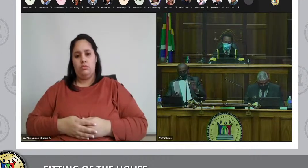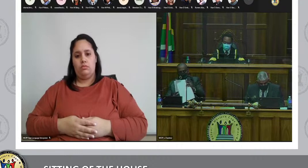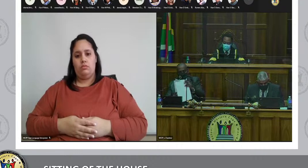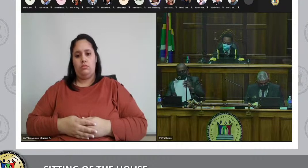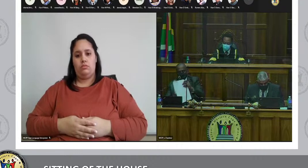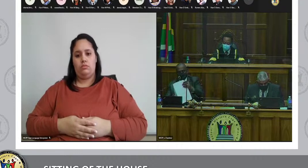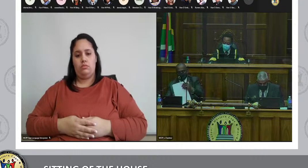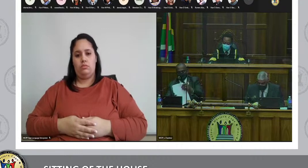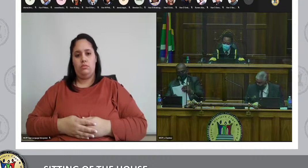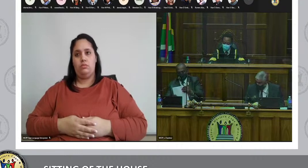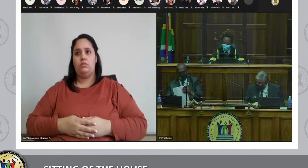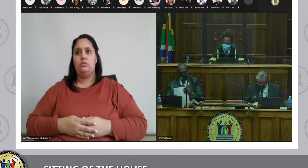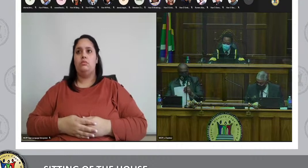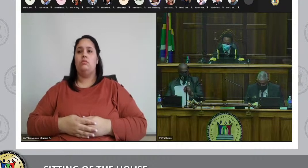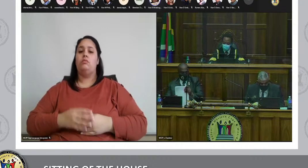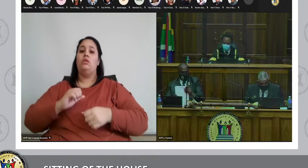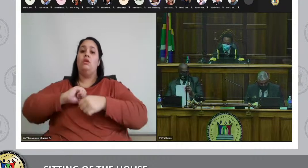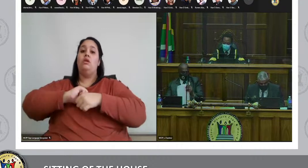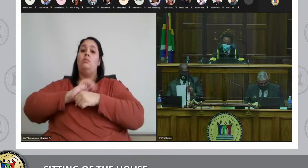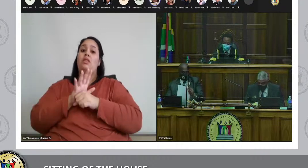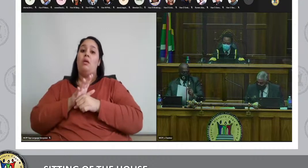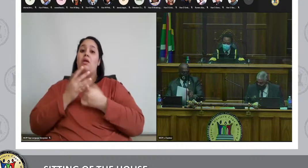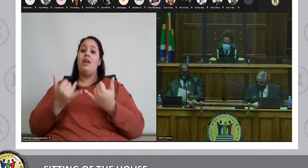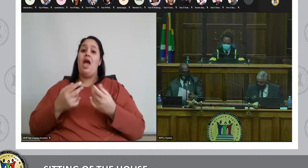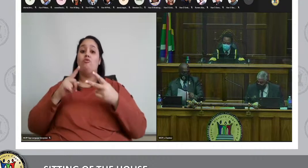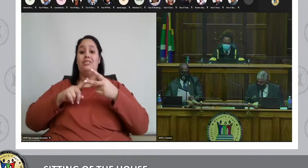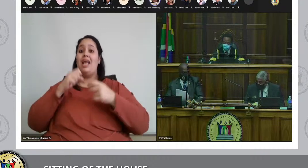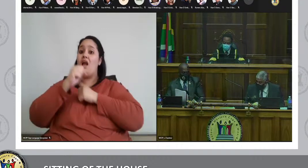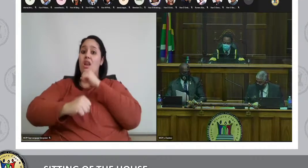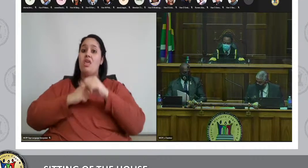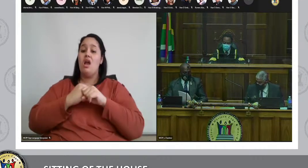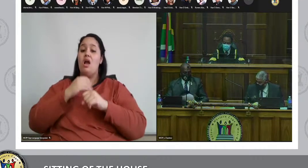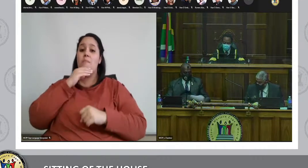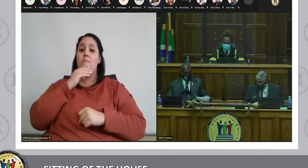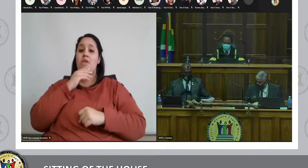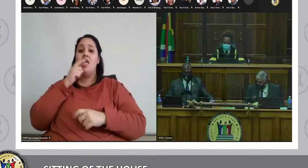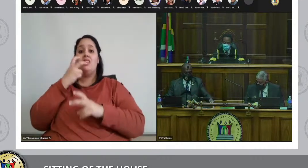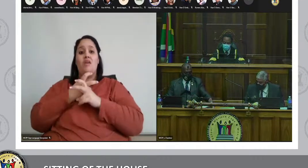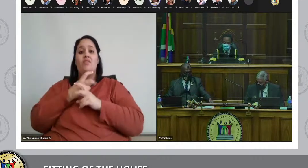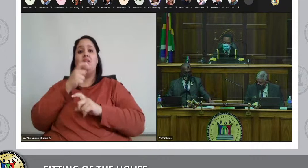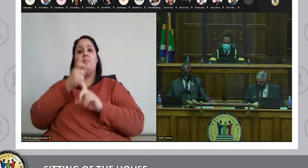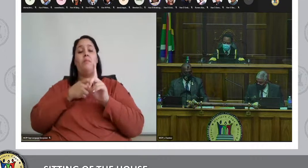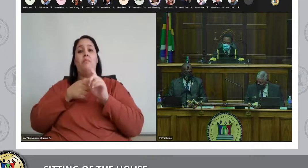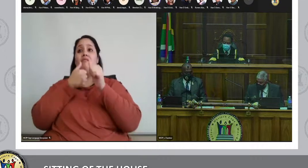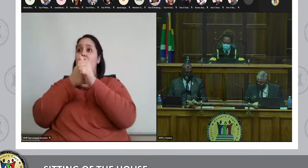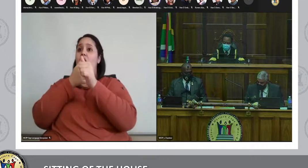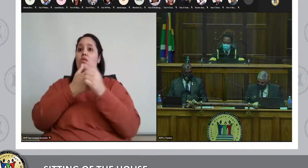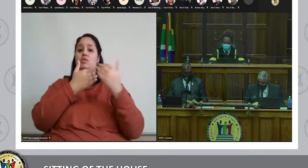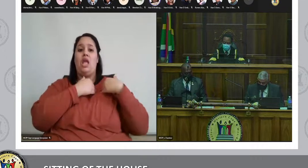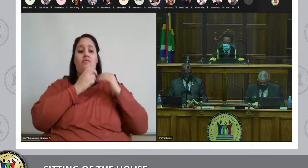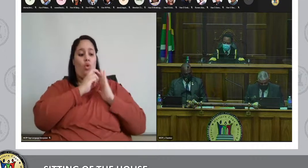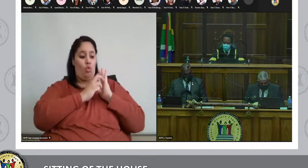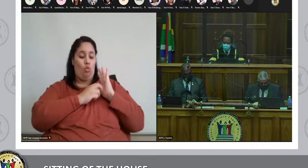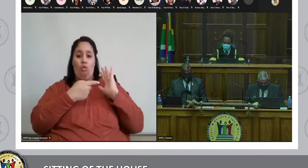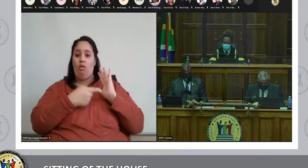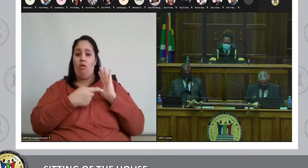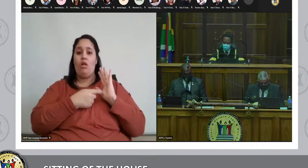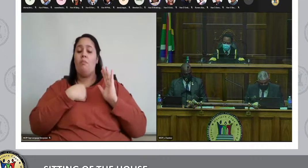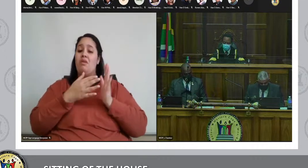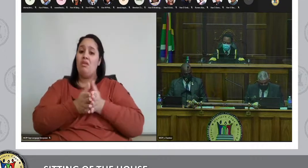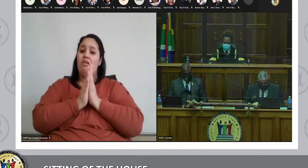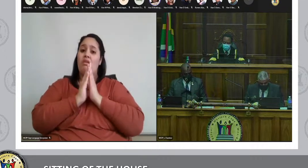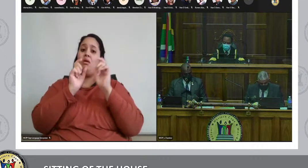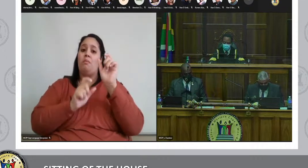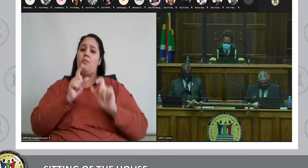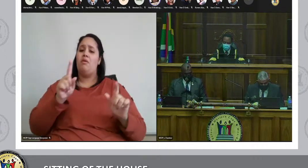the pandemic is well within the second year, which make it difficult for people to adhere to the safety protocols. I want to appeal to our people